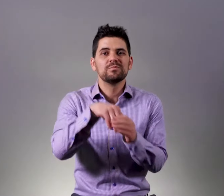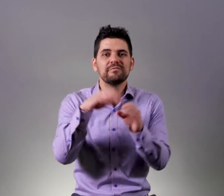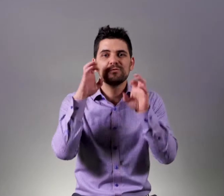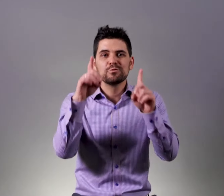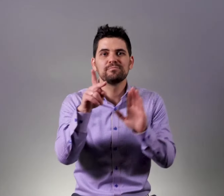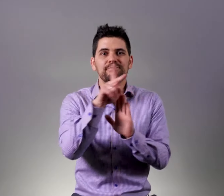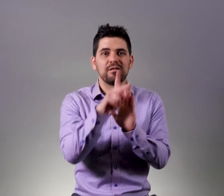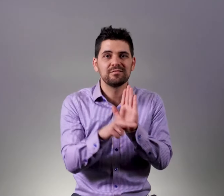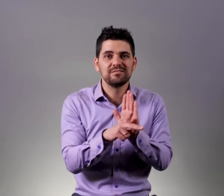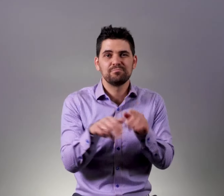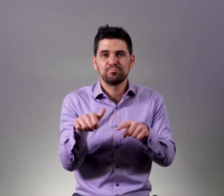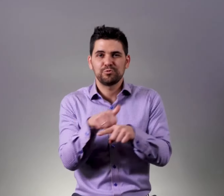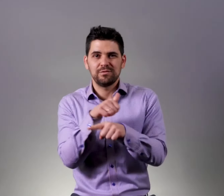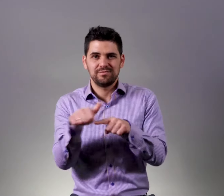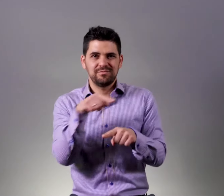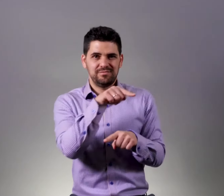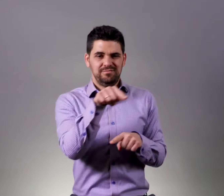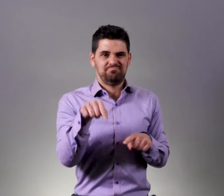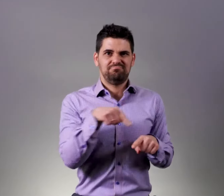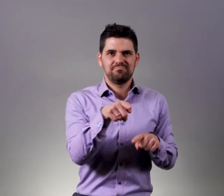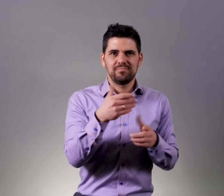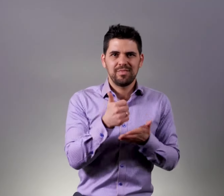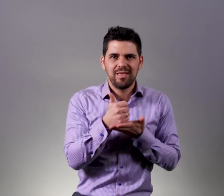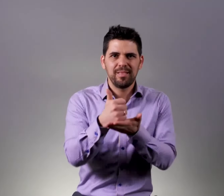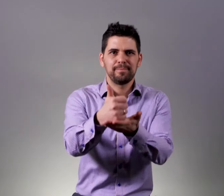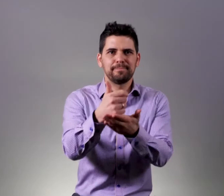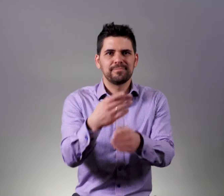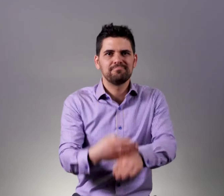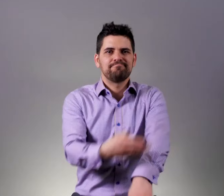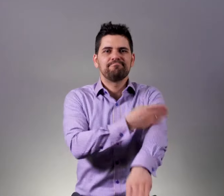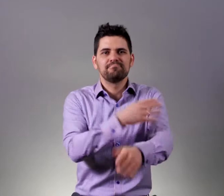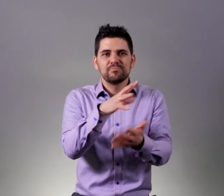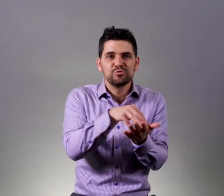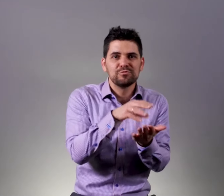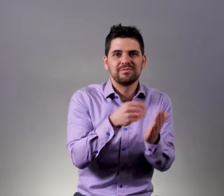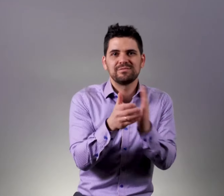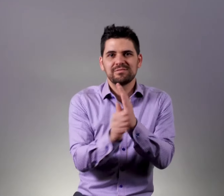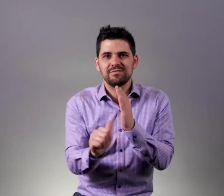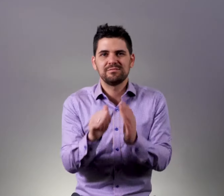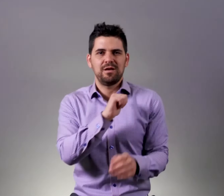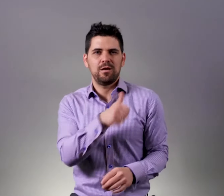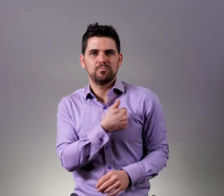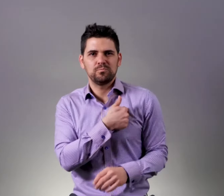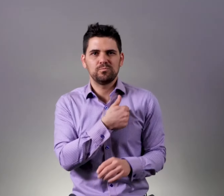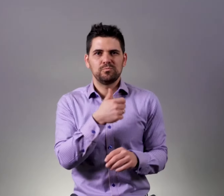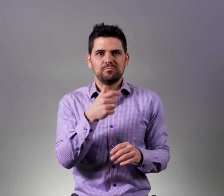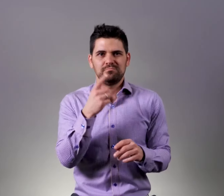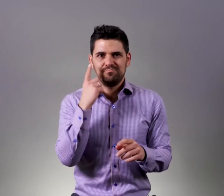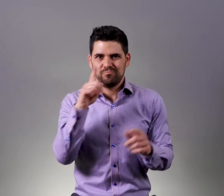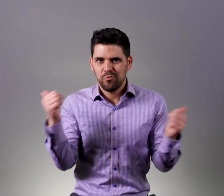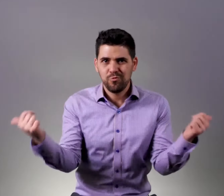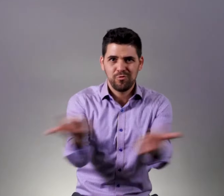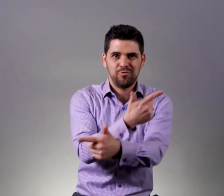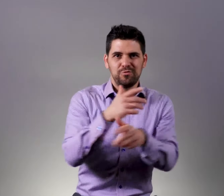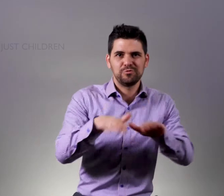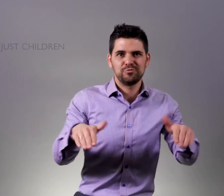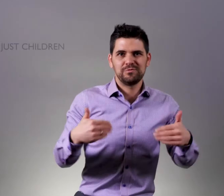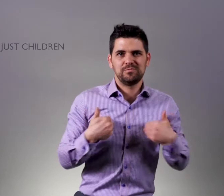Inclusive education policy and practices help improve learning skills and attitude for all children and youth,